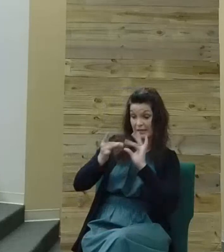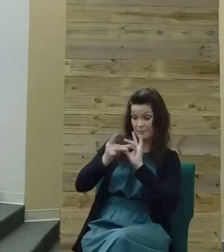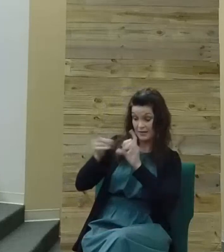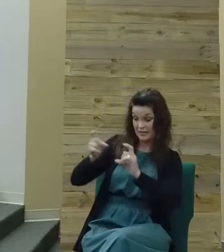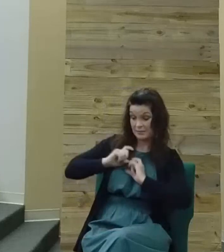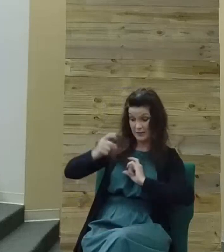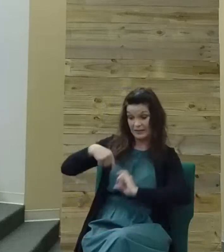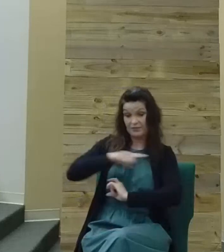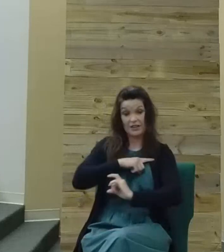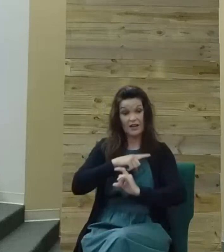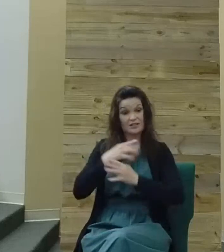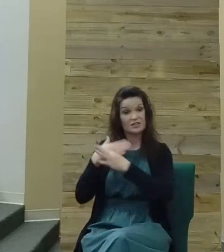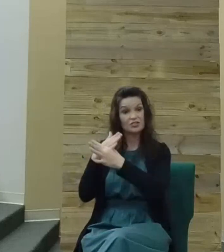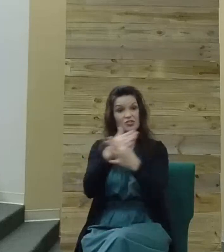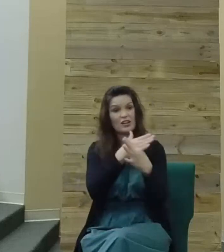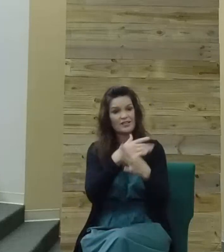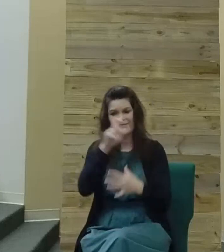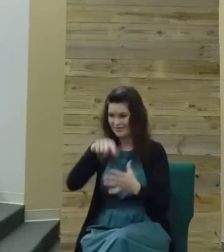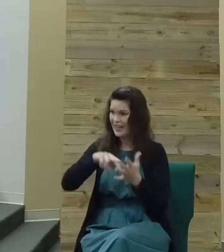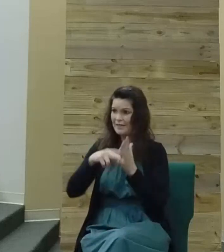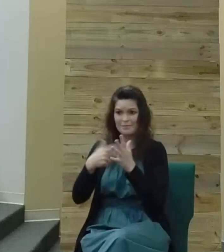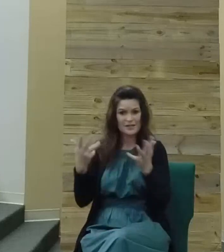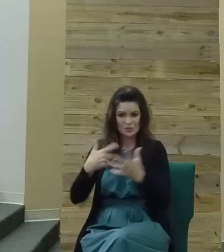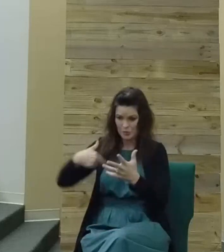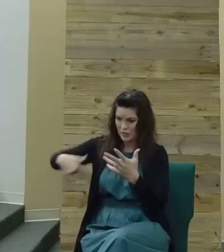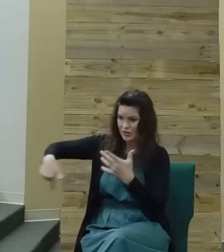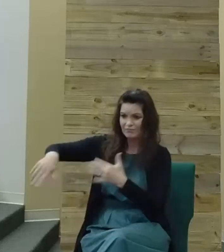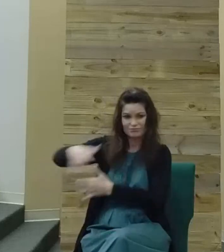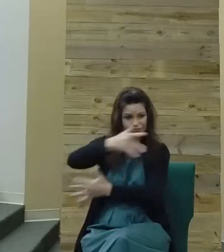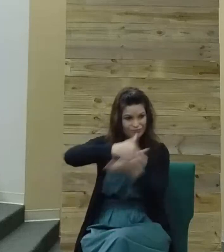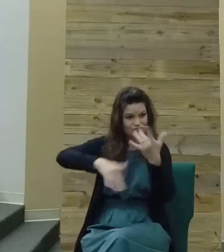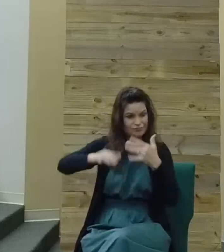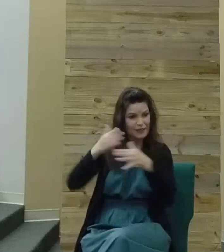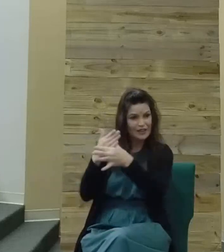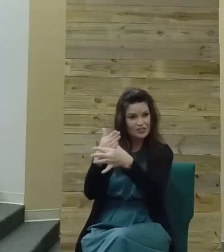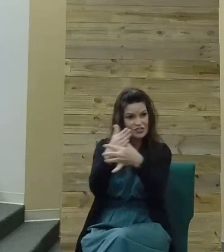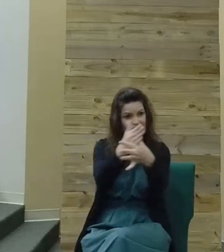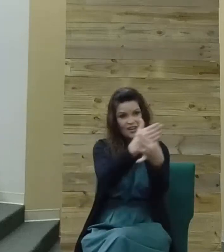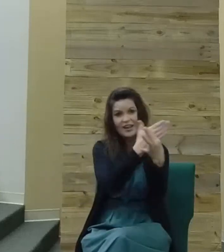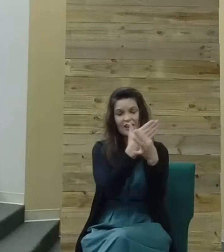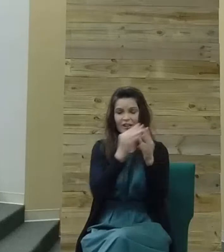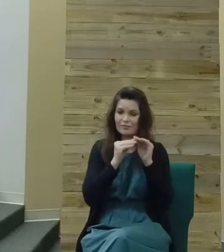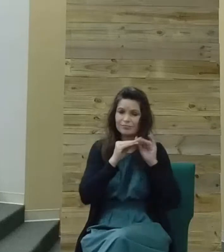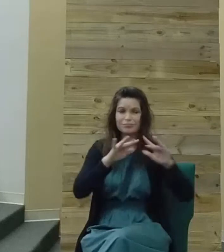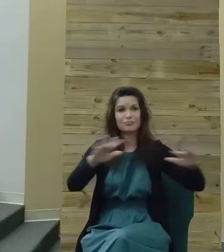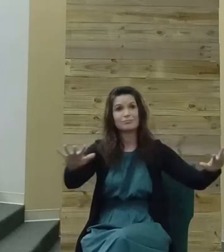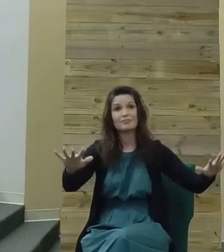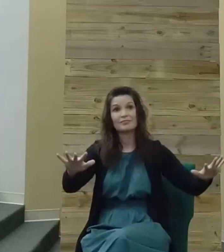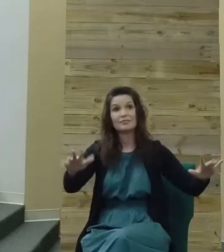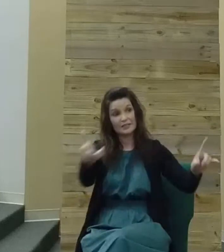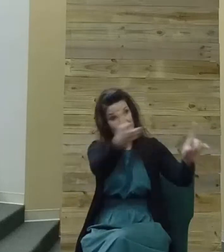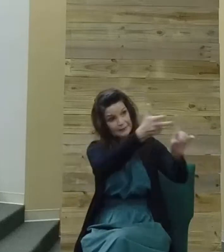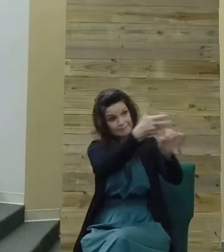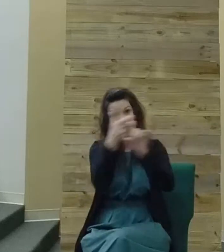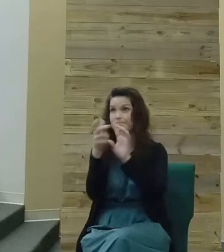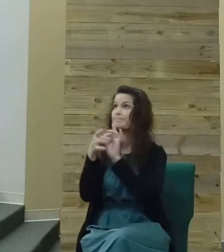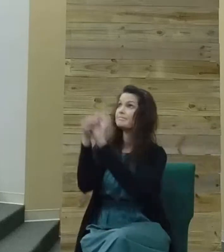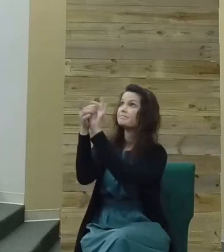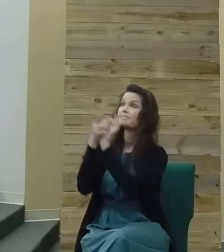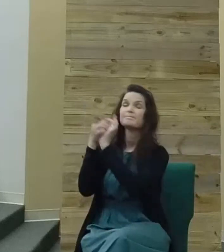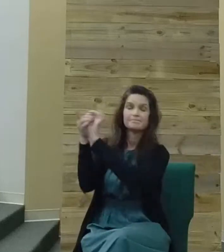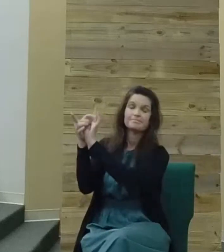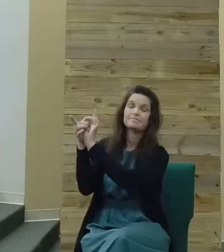message of reconciliation. And that means that we're to go out on behalf of Christ and take the message of reconciliation to